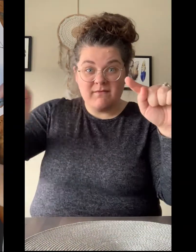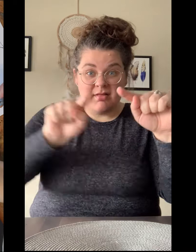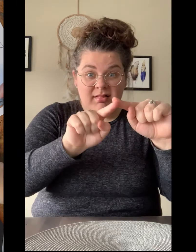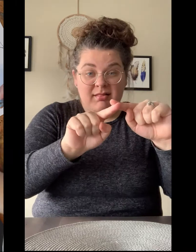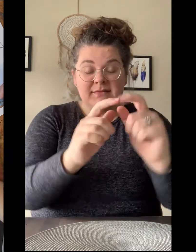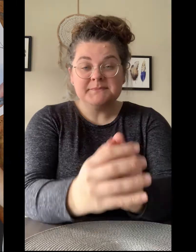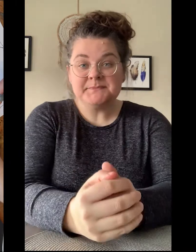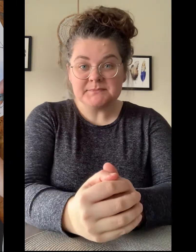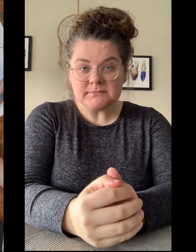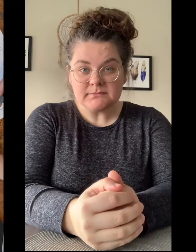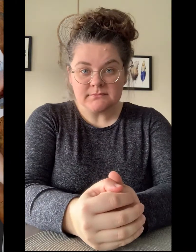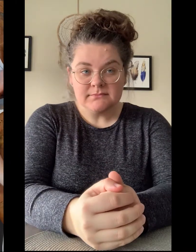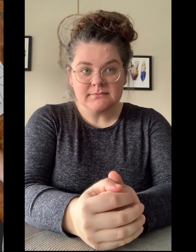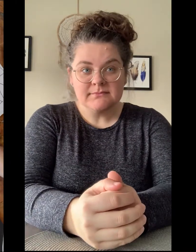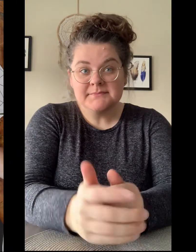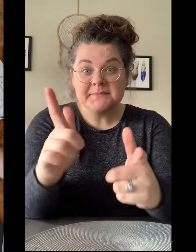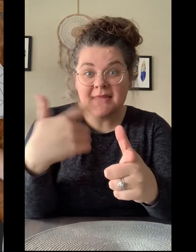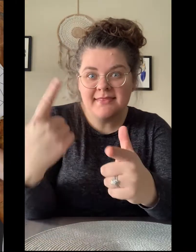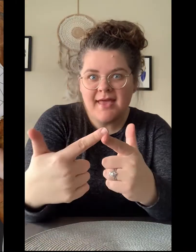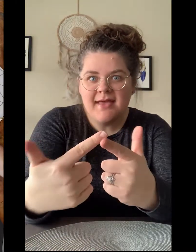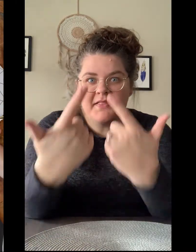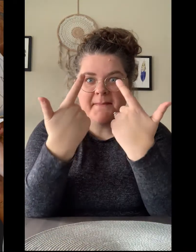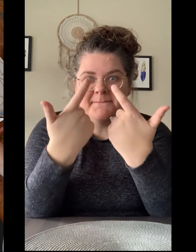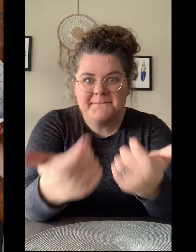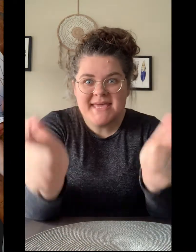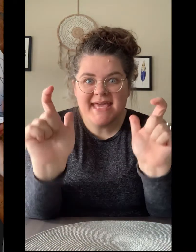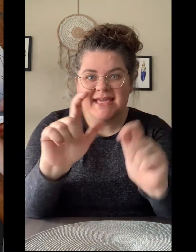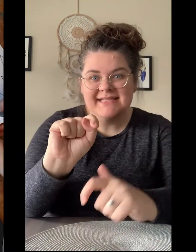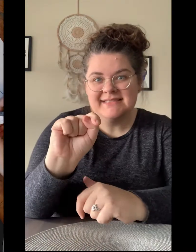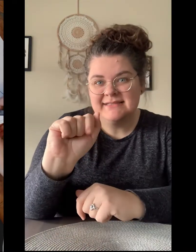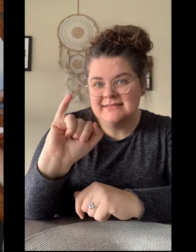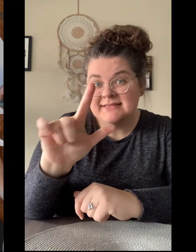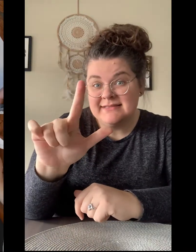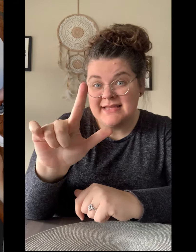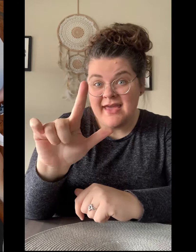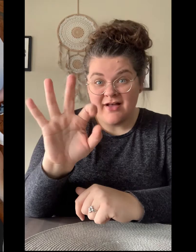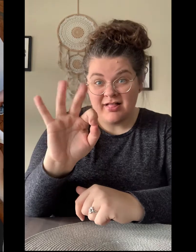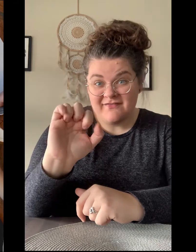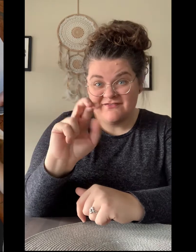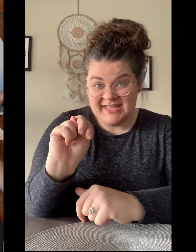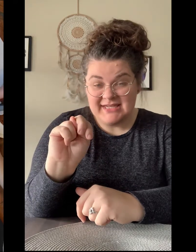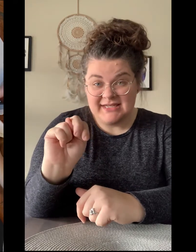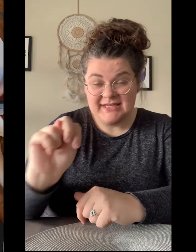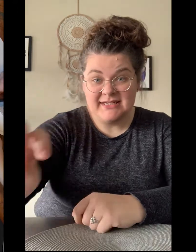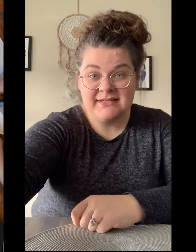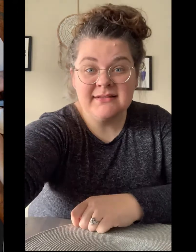Cut out my big tail fin here.